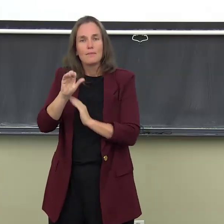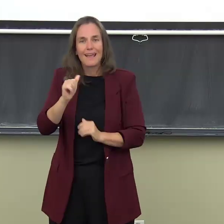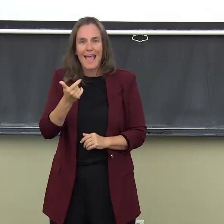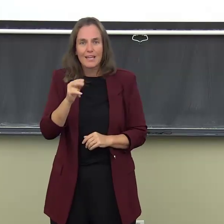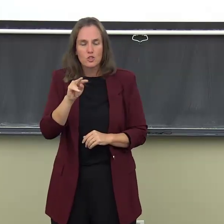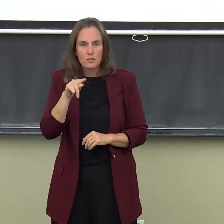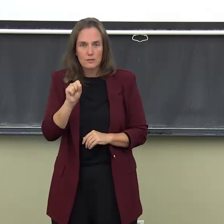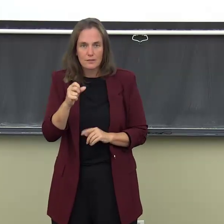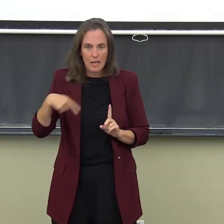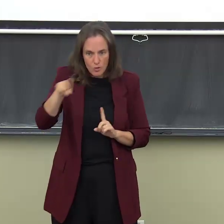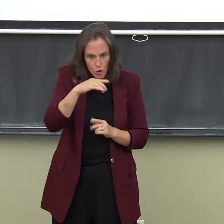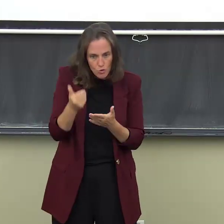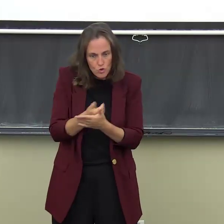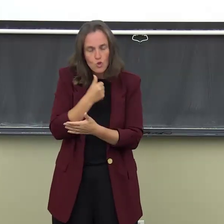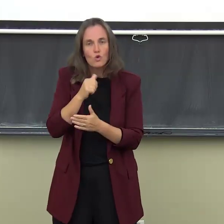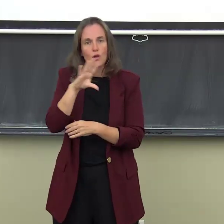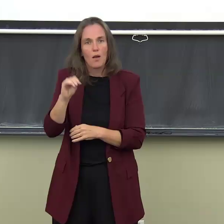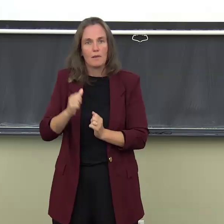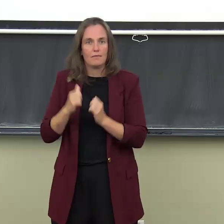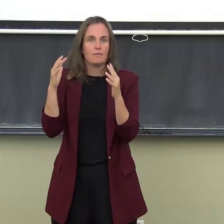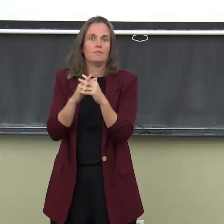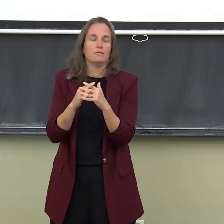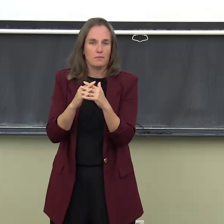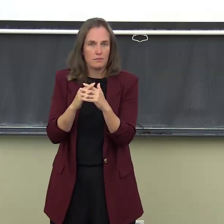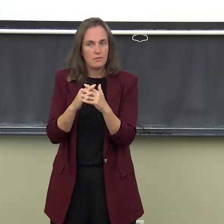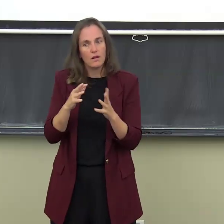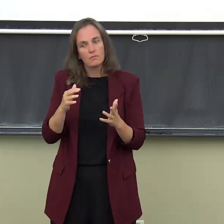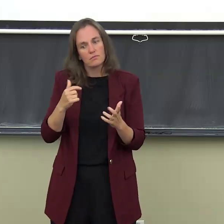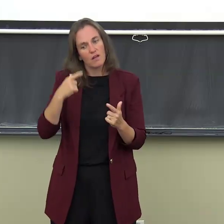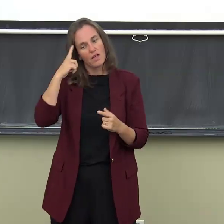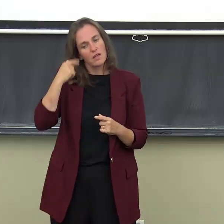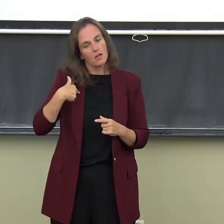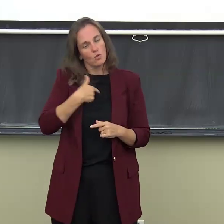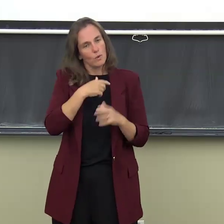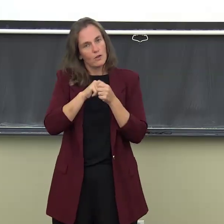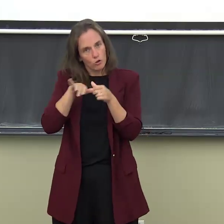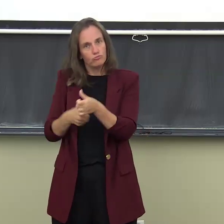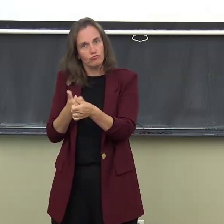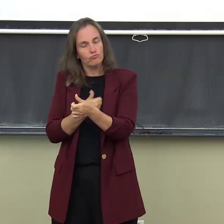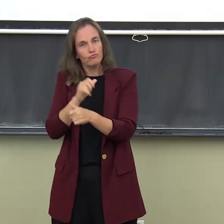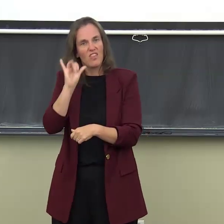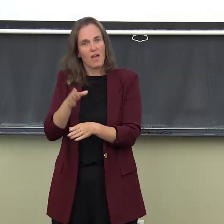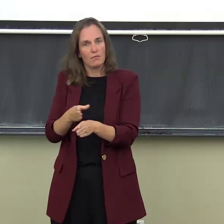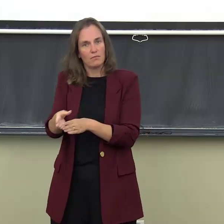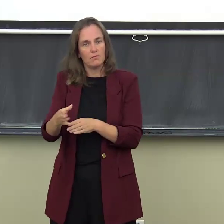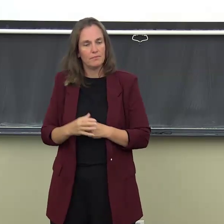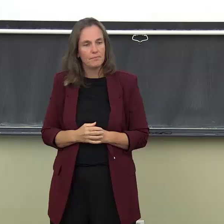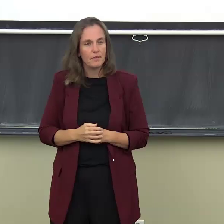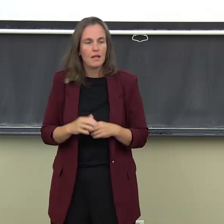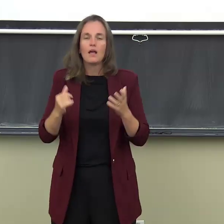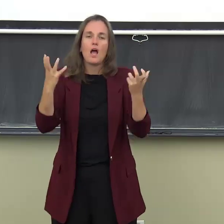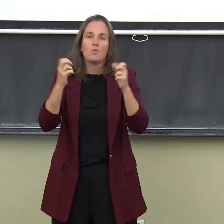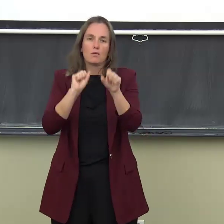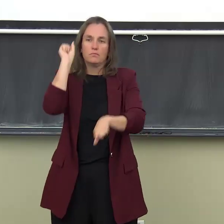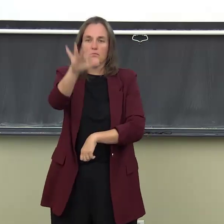up. And I think this is something that we could pursue. And I don't know, I want to put it